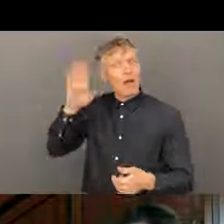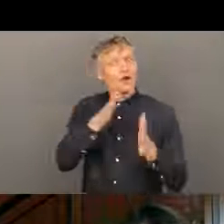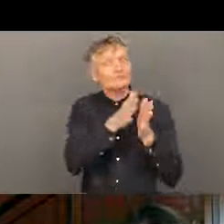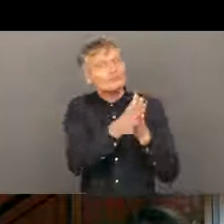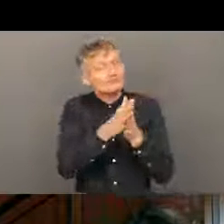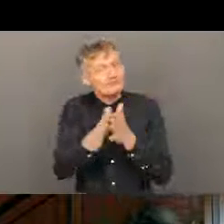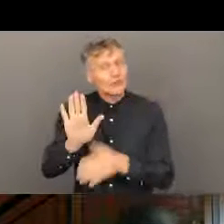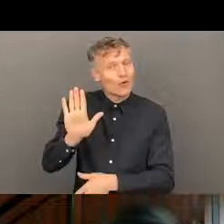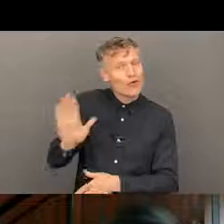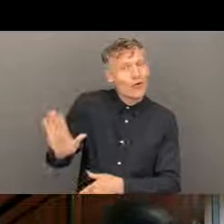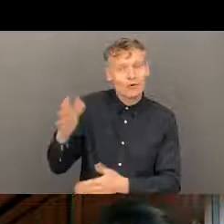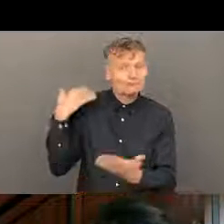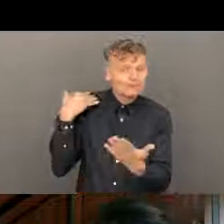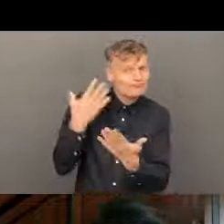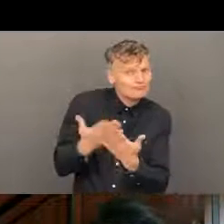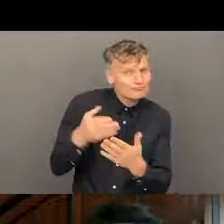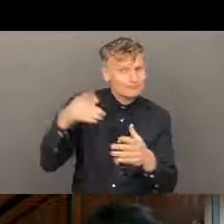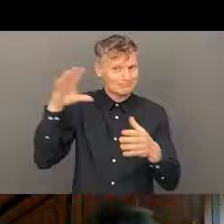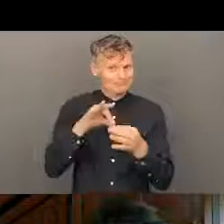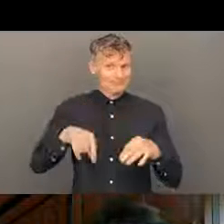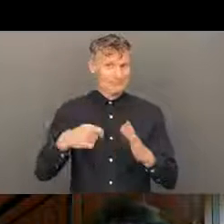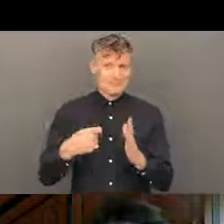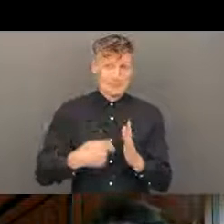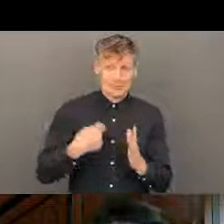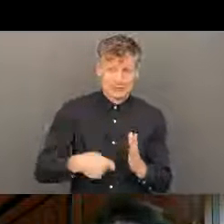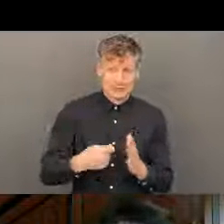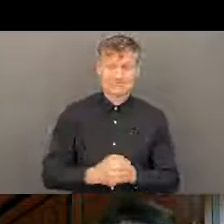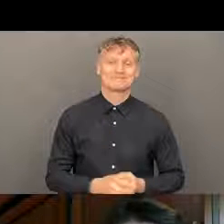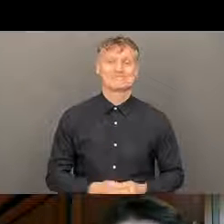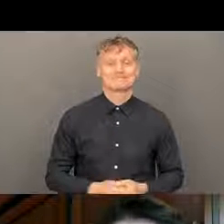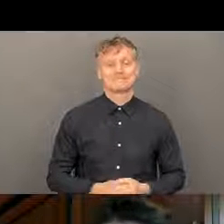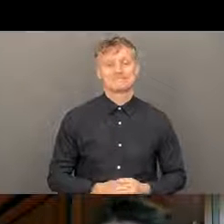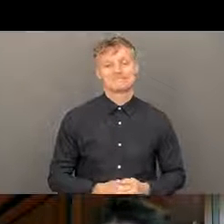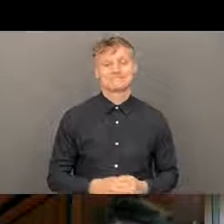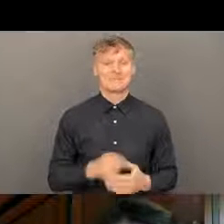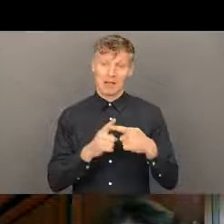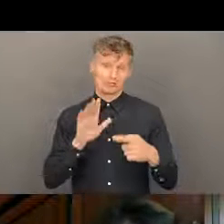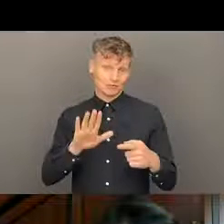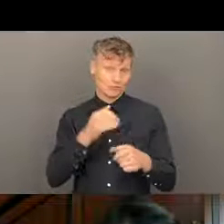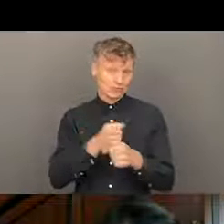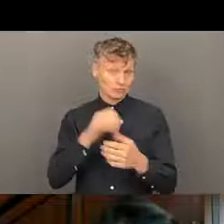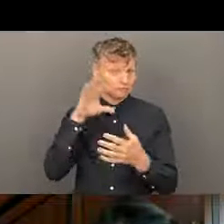her experience in this project and also her work in this project. And thank you very much.